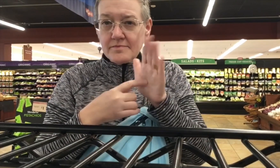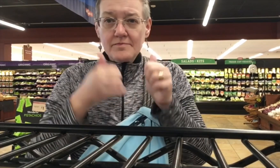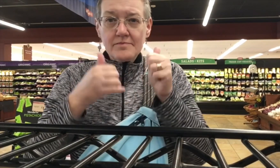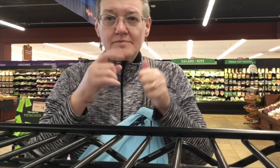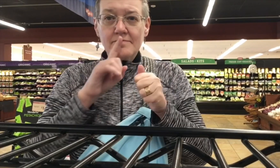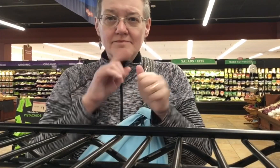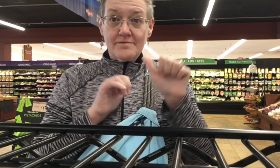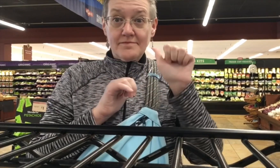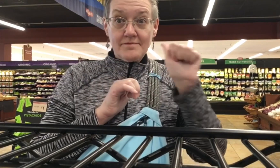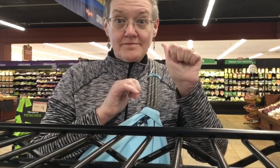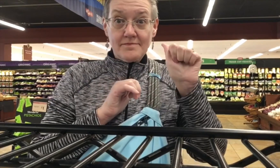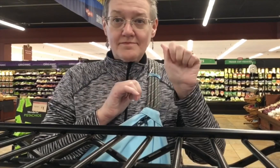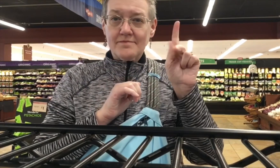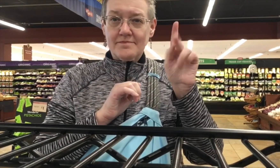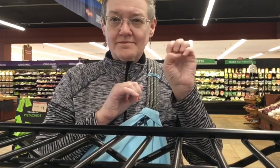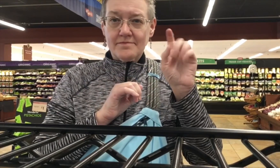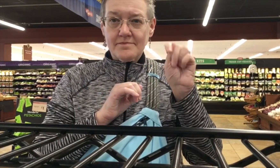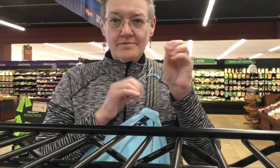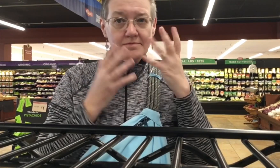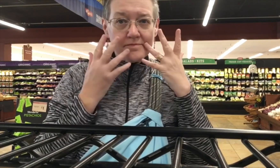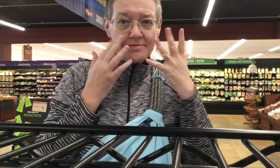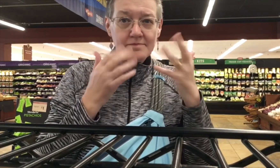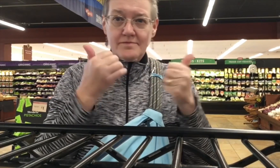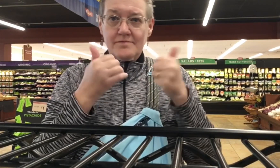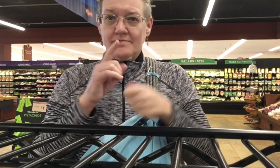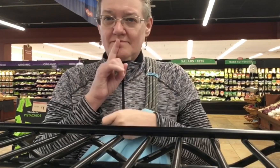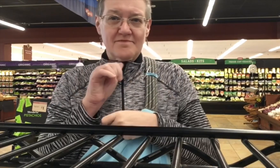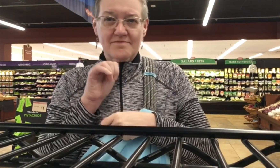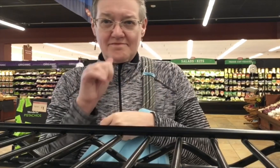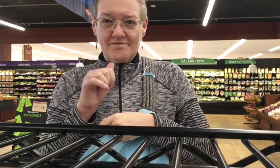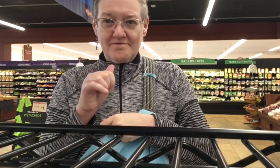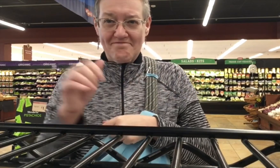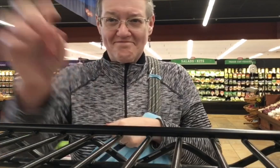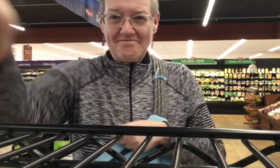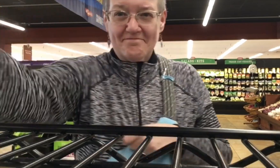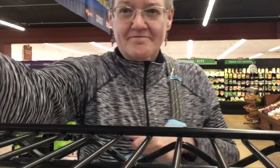Carb Manager is going to show you which is like grade A, that's keto-friendly, and which isn't.